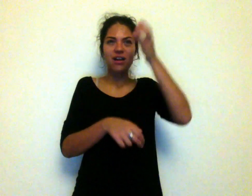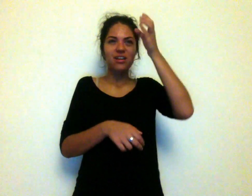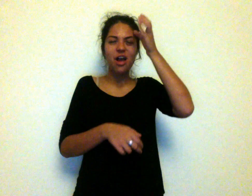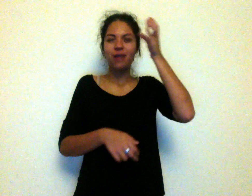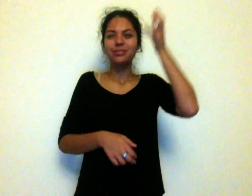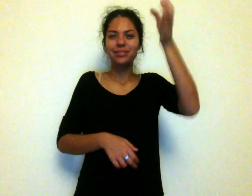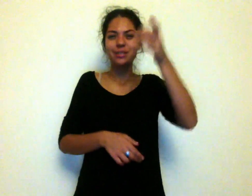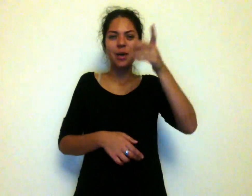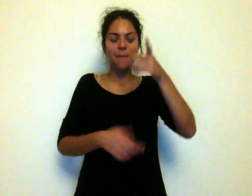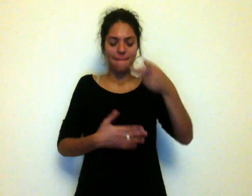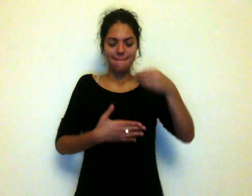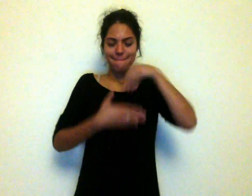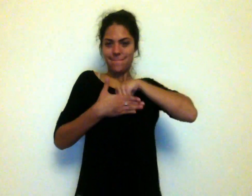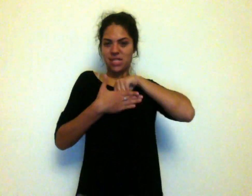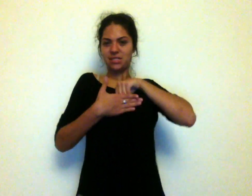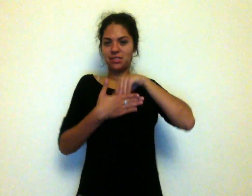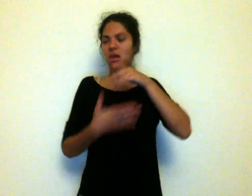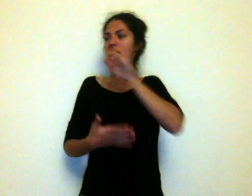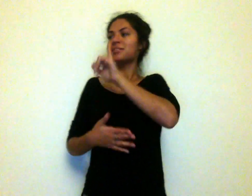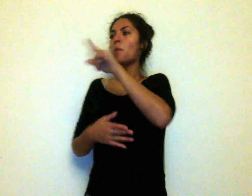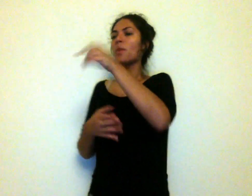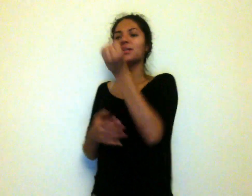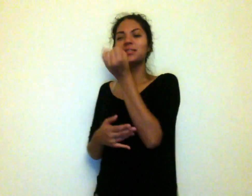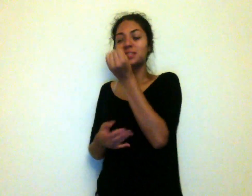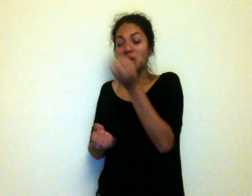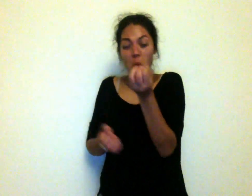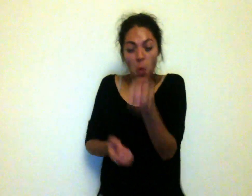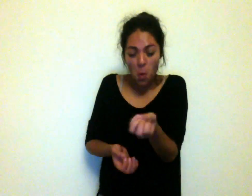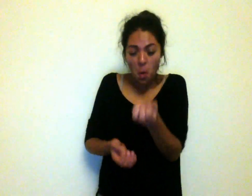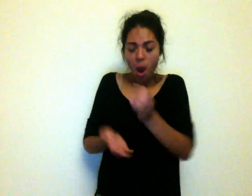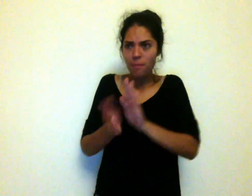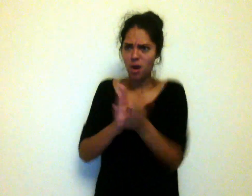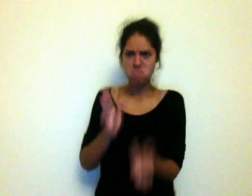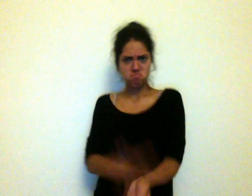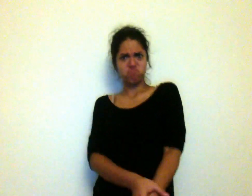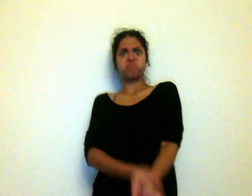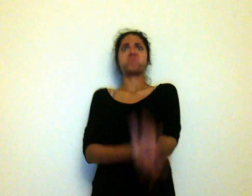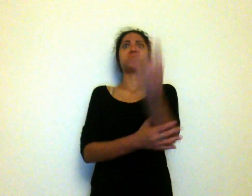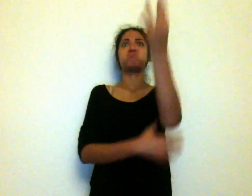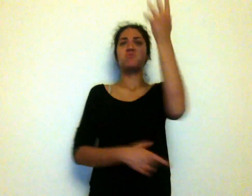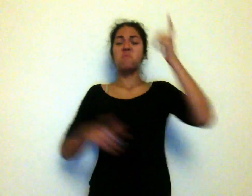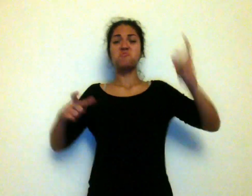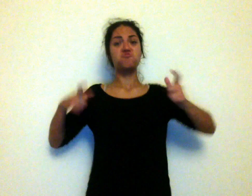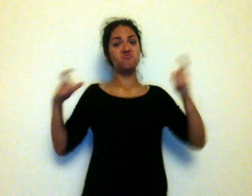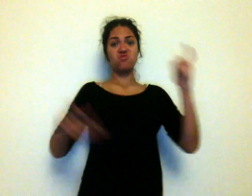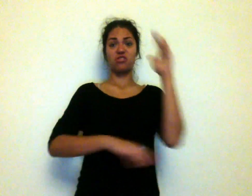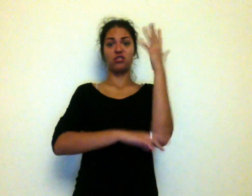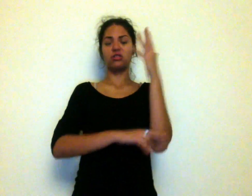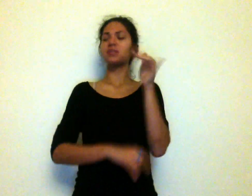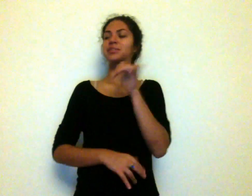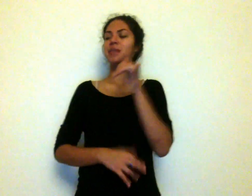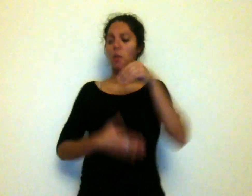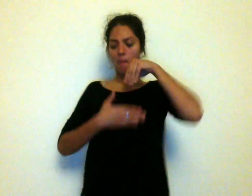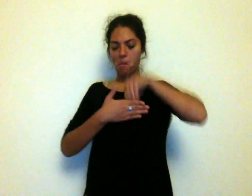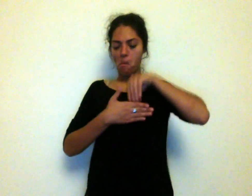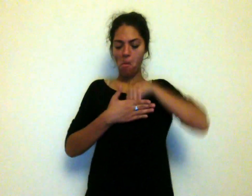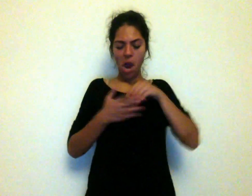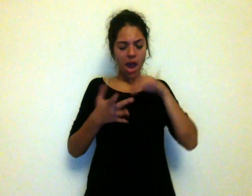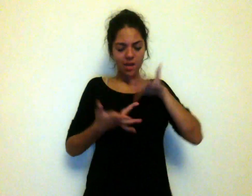is that intangible, just like out of this invisible essence of a seed comes this gigantic oak tree.